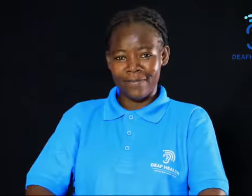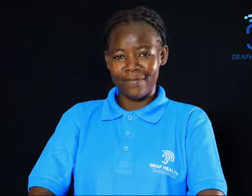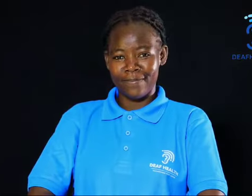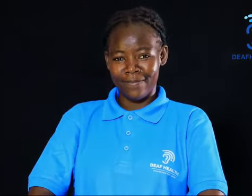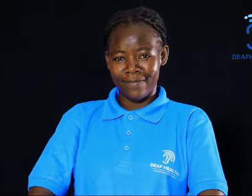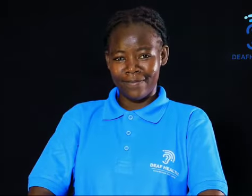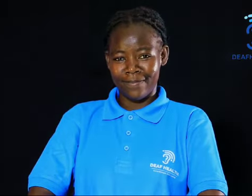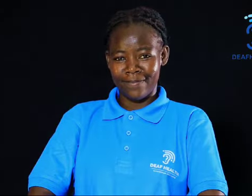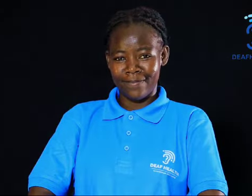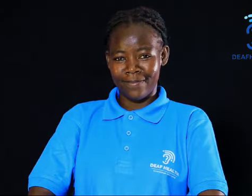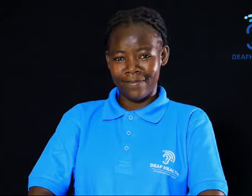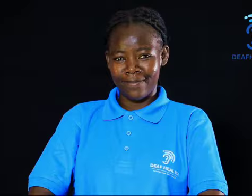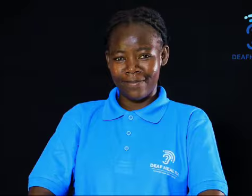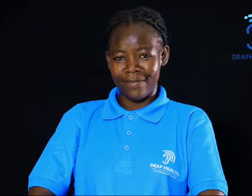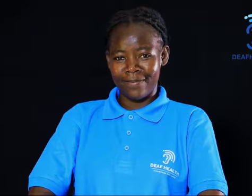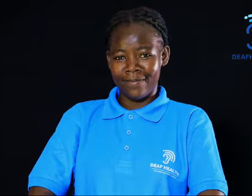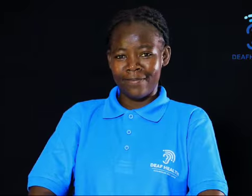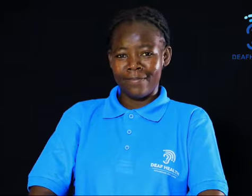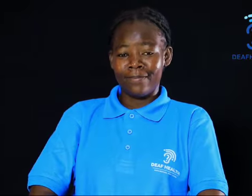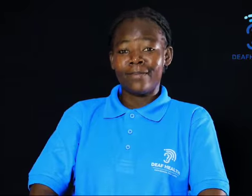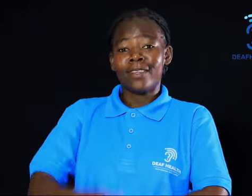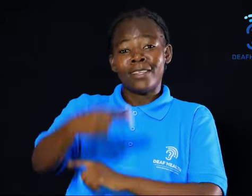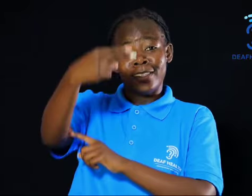What was that? That was deaf. Yes.